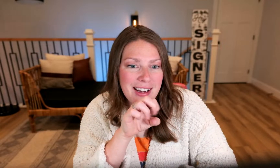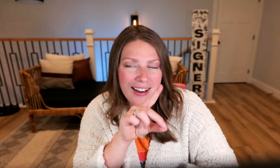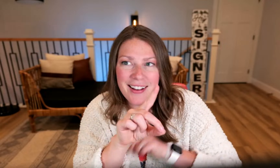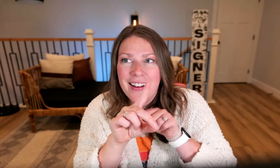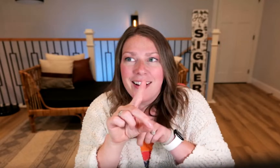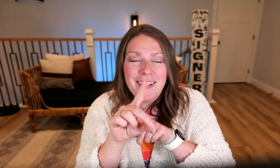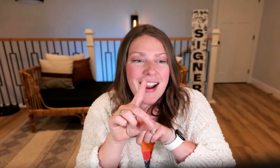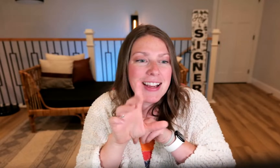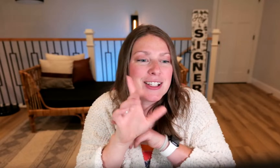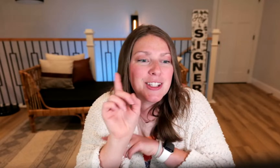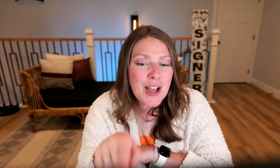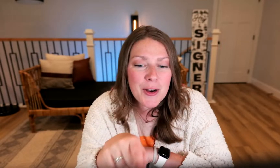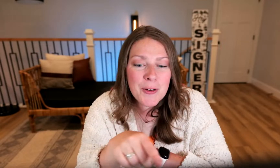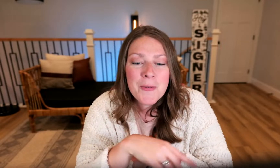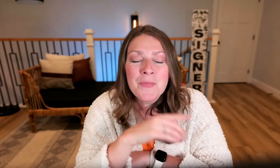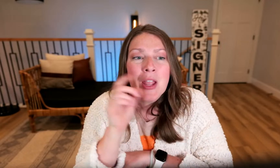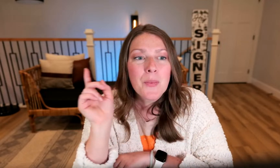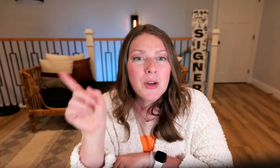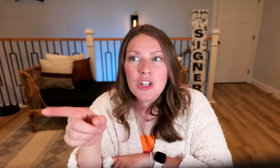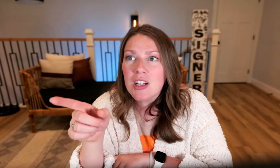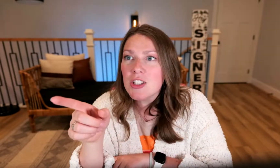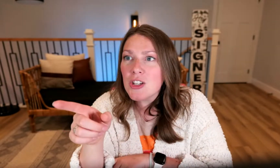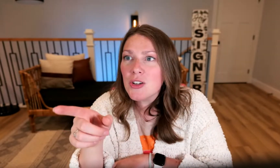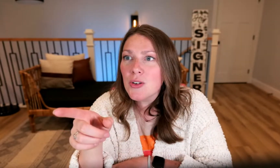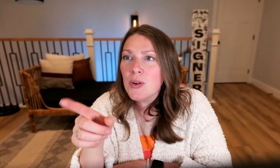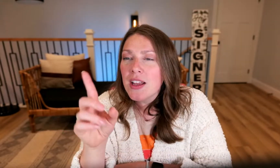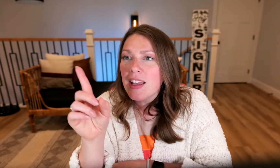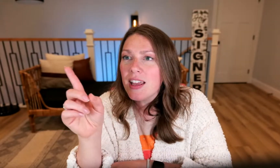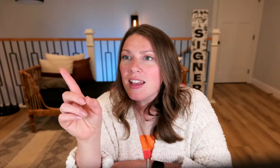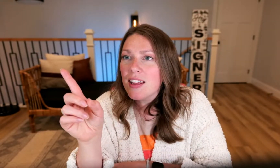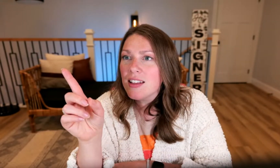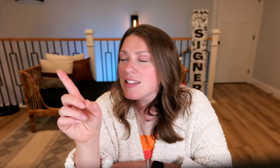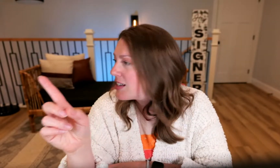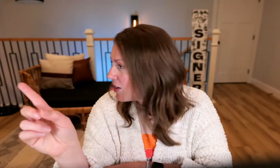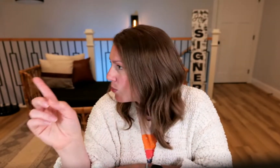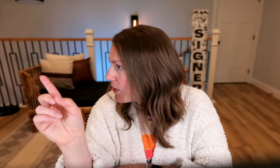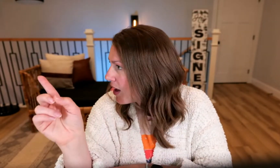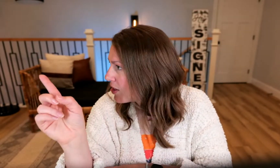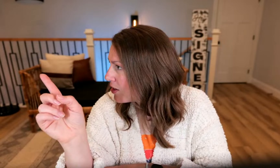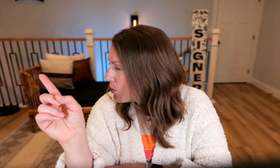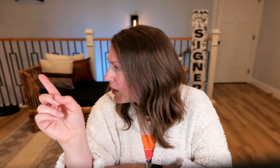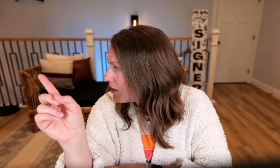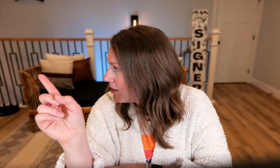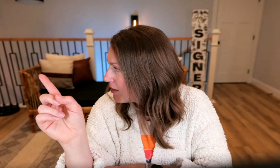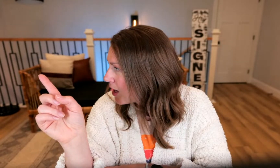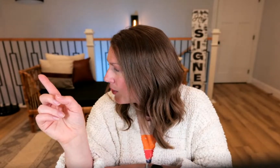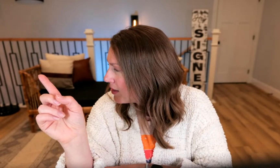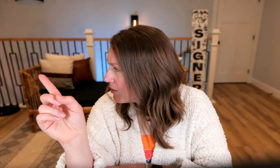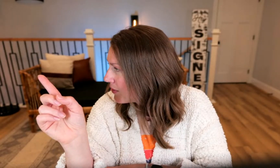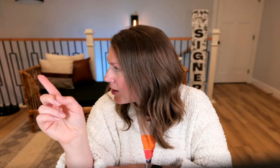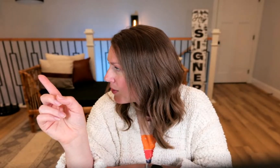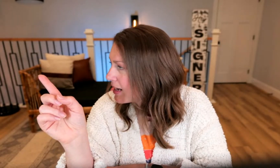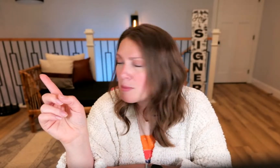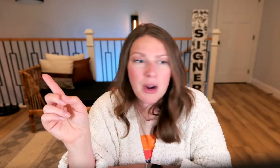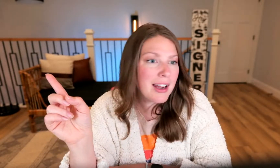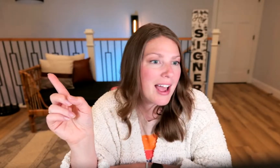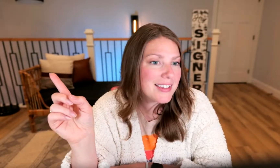Accelerated. All right, so what you're gonna do is, we've got the wheel going, we've got it ready, Brian has